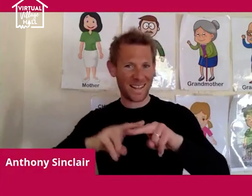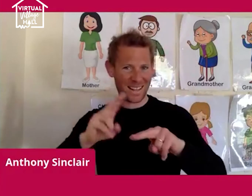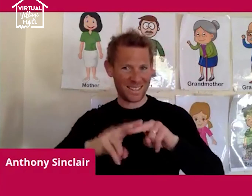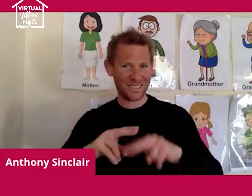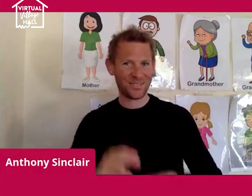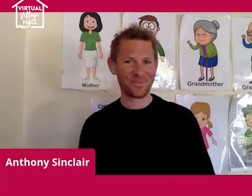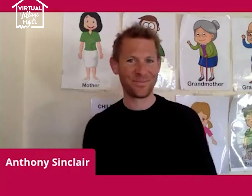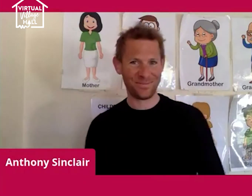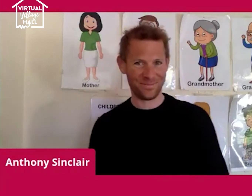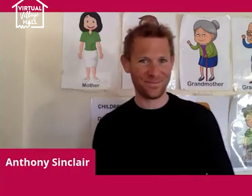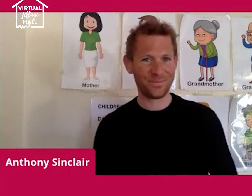Yeah, father.